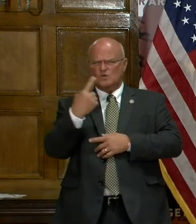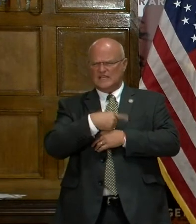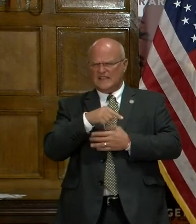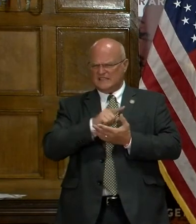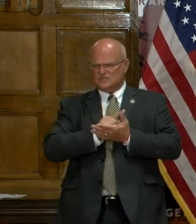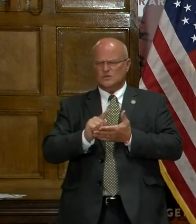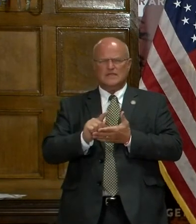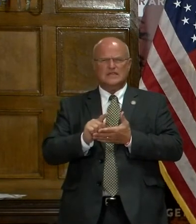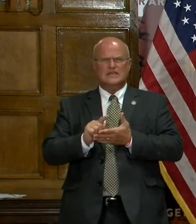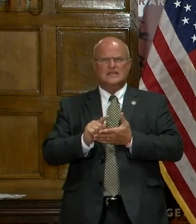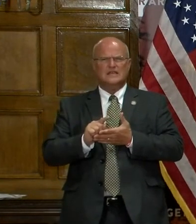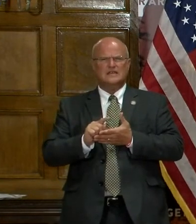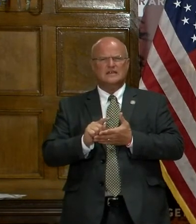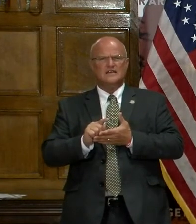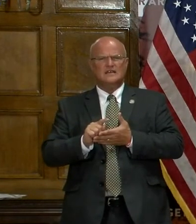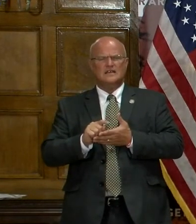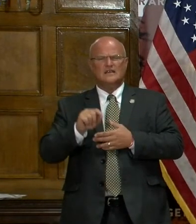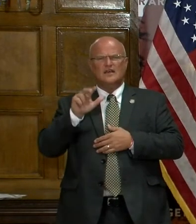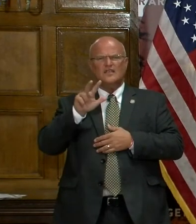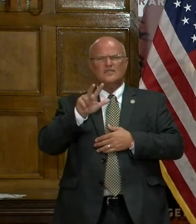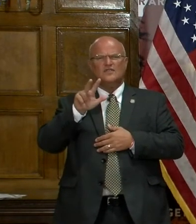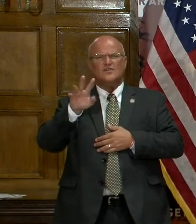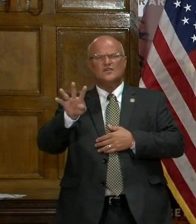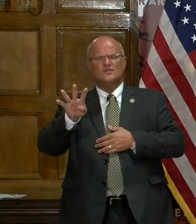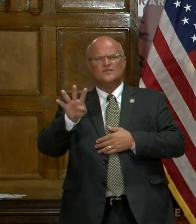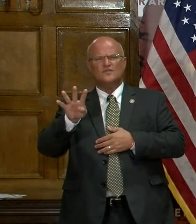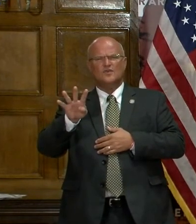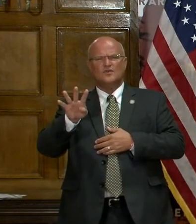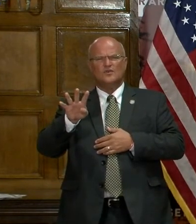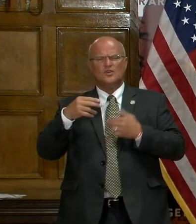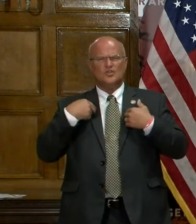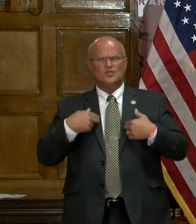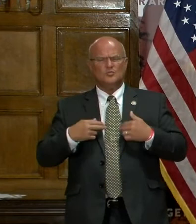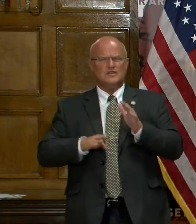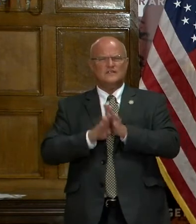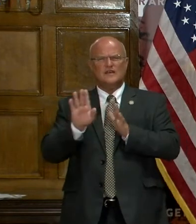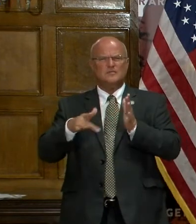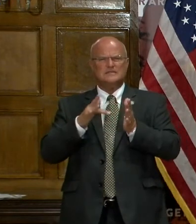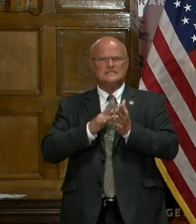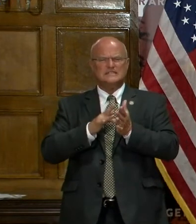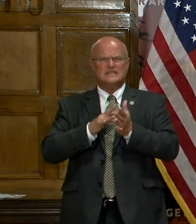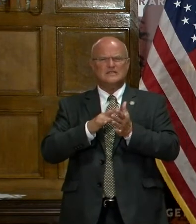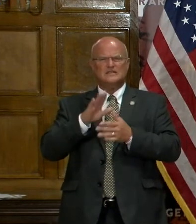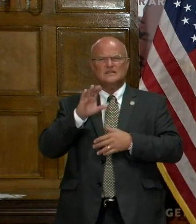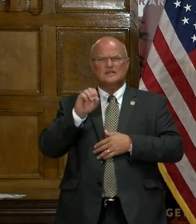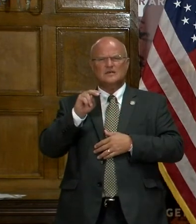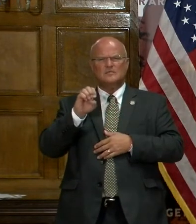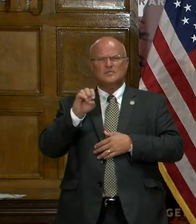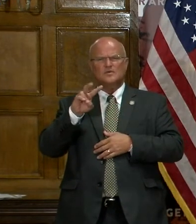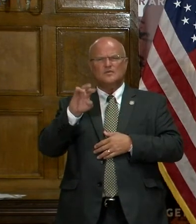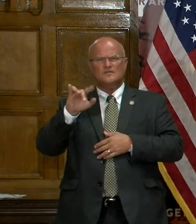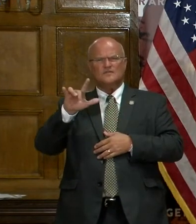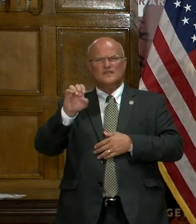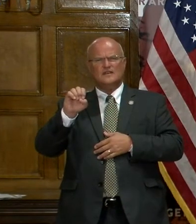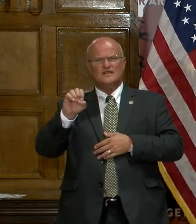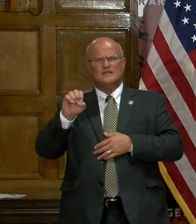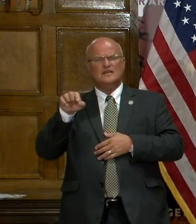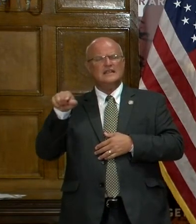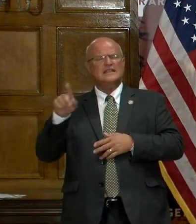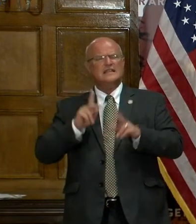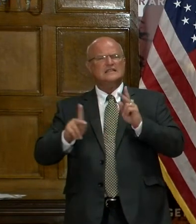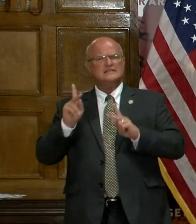I believe, reported, 34 at the Human Development Center in Boonville. These people